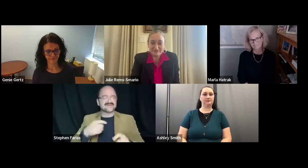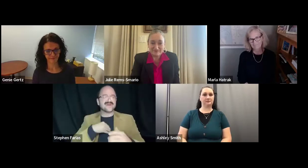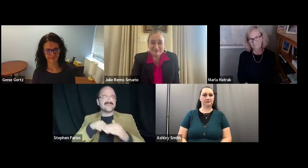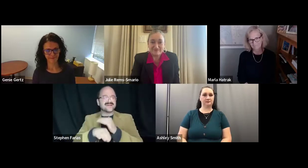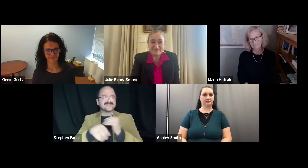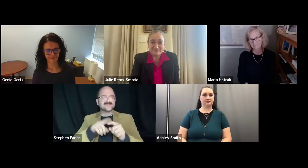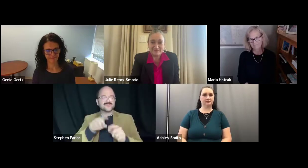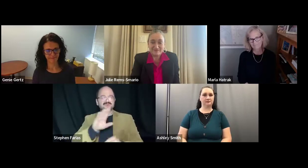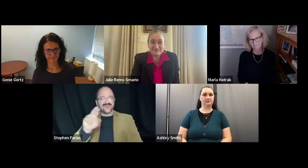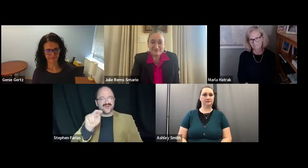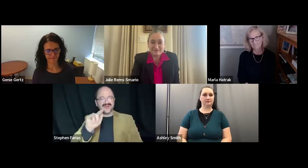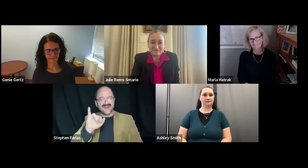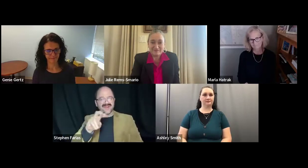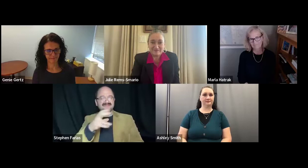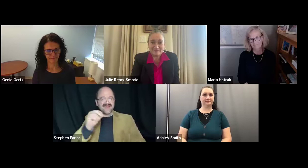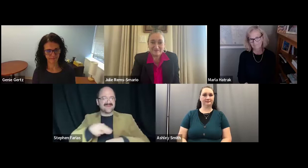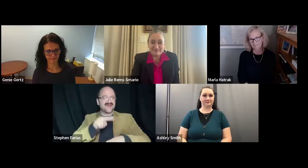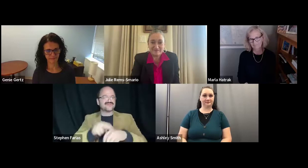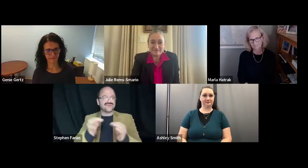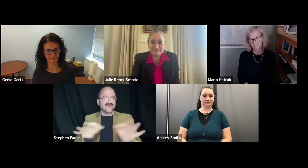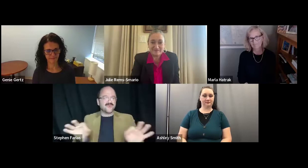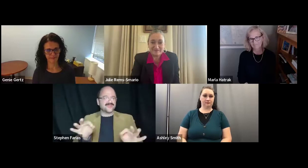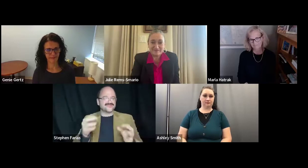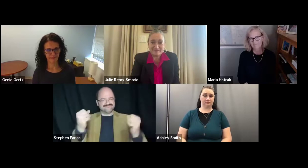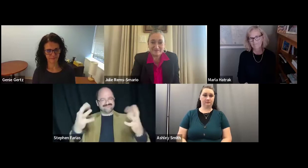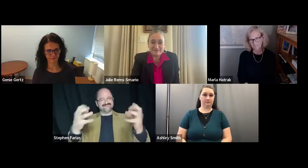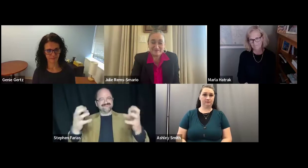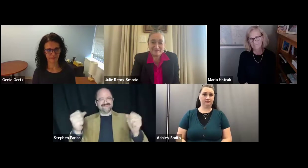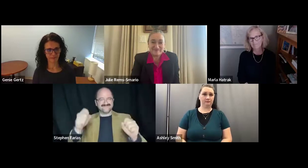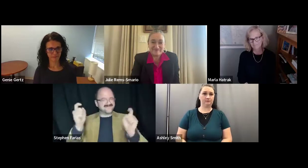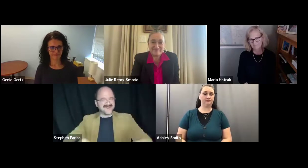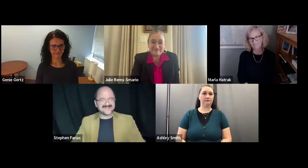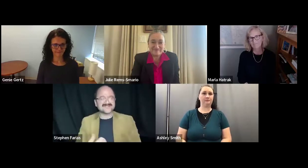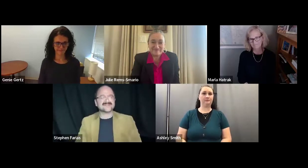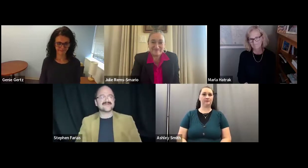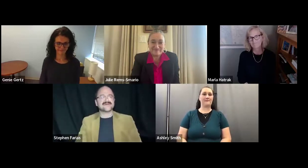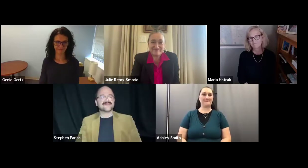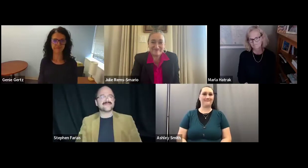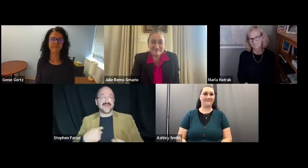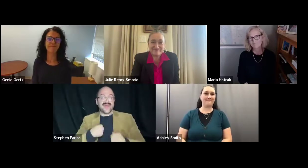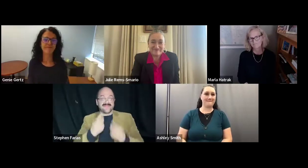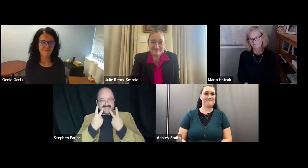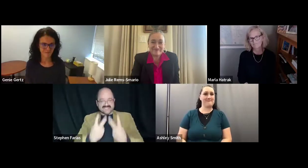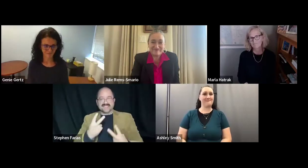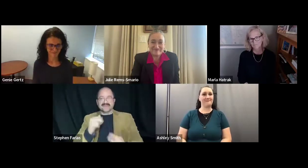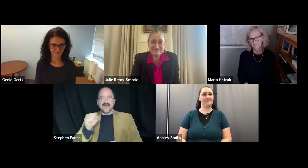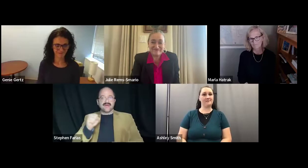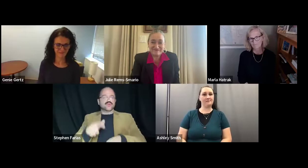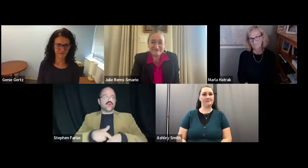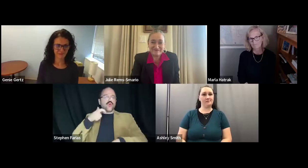language access has to be a global issue because people have to have a right to a native language, and that should be, for deaf people, a